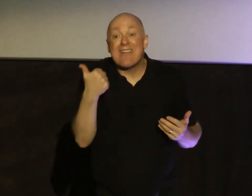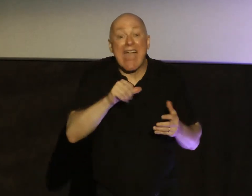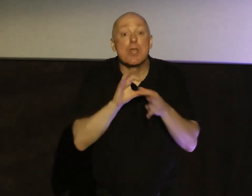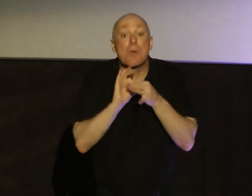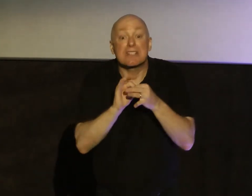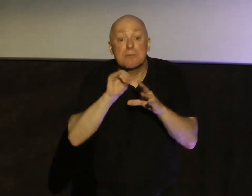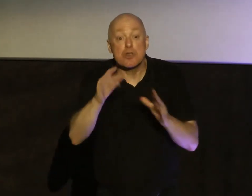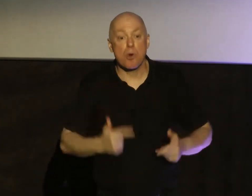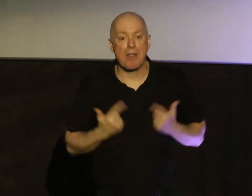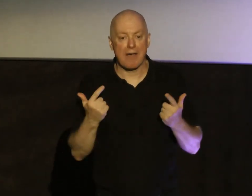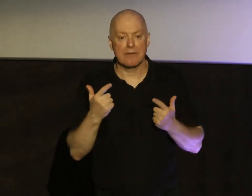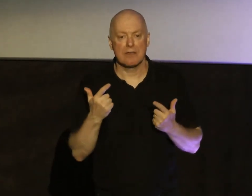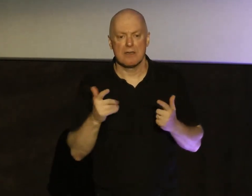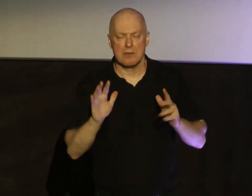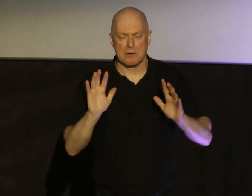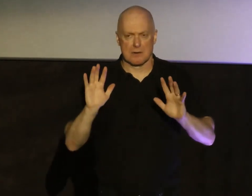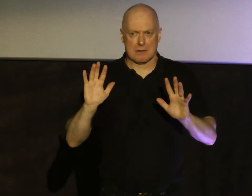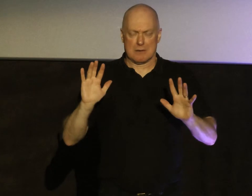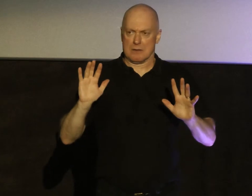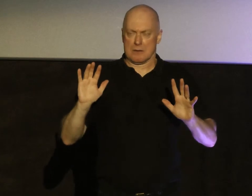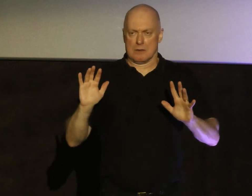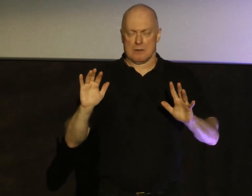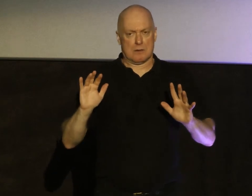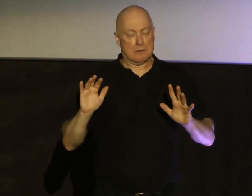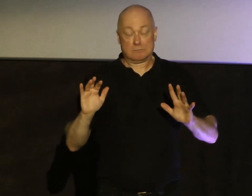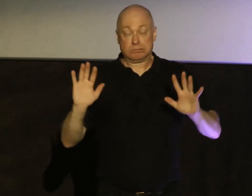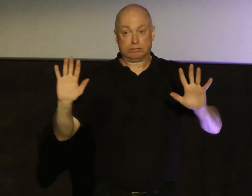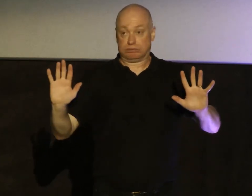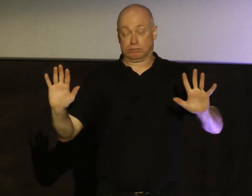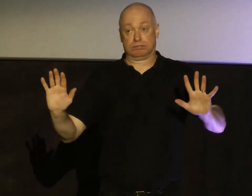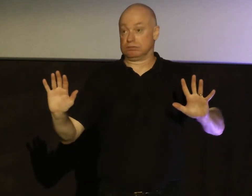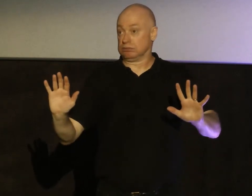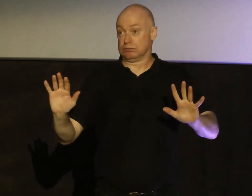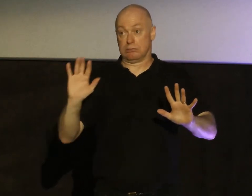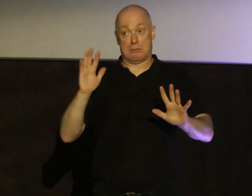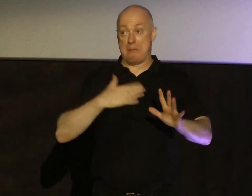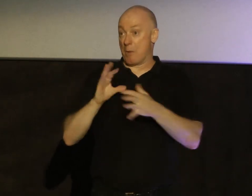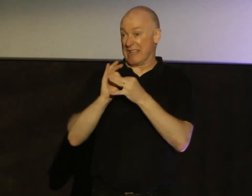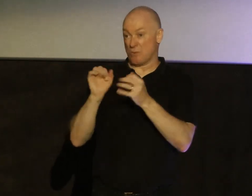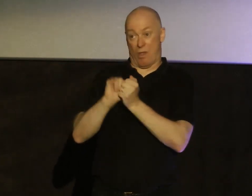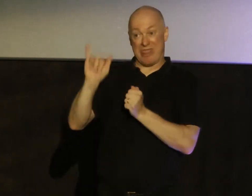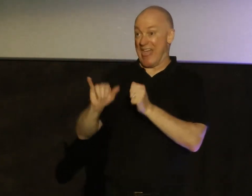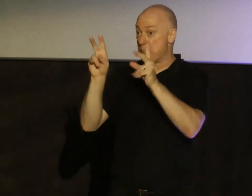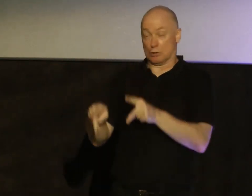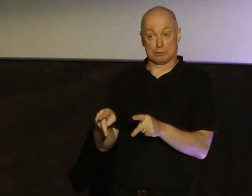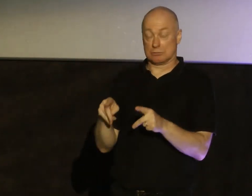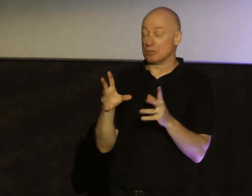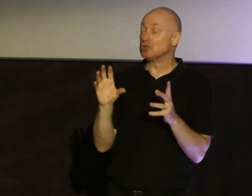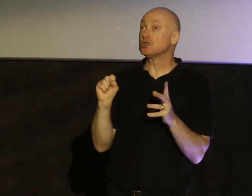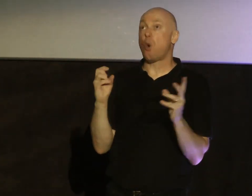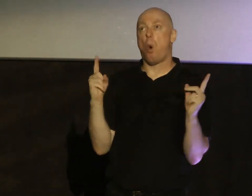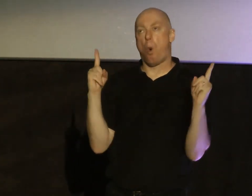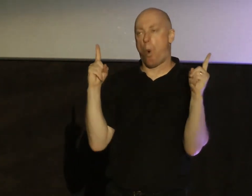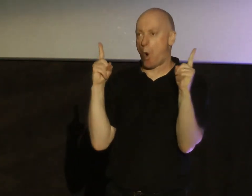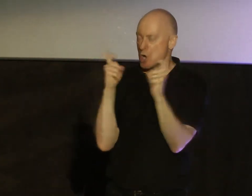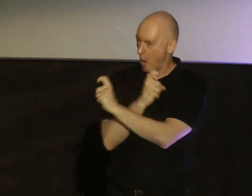and you step back from it and you think, it's just so complex. My relationship with this person, it seems